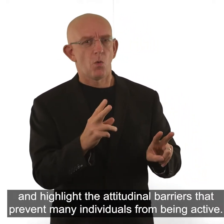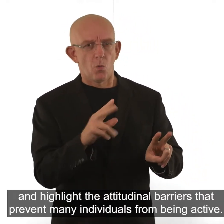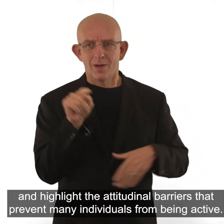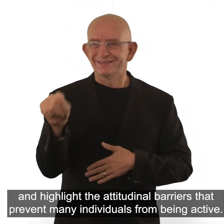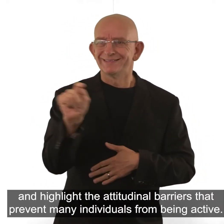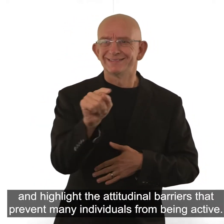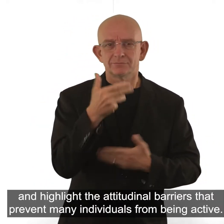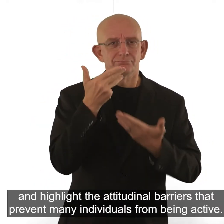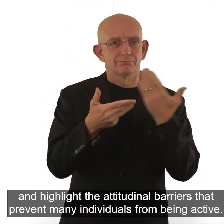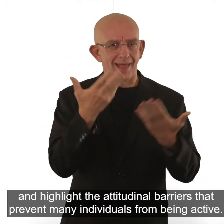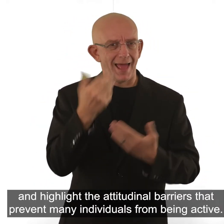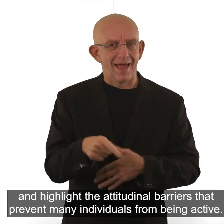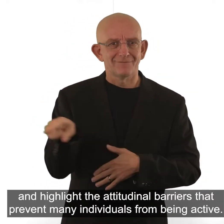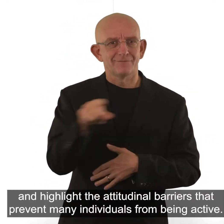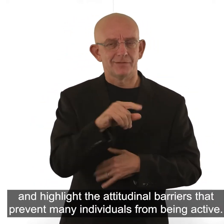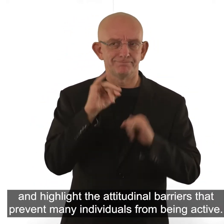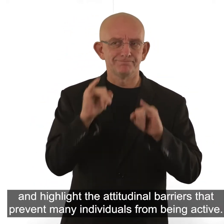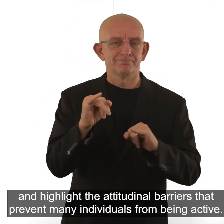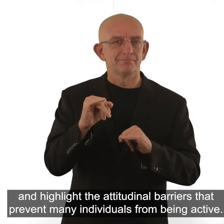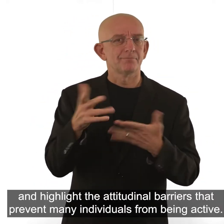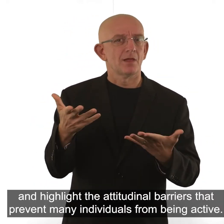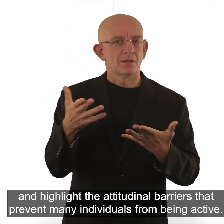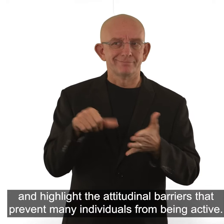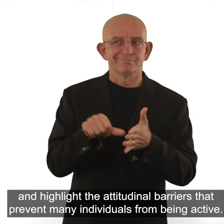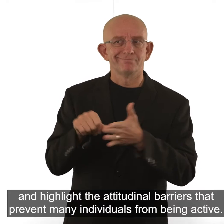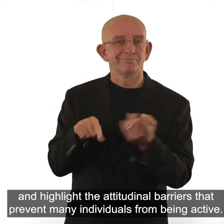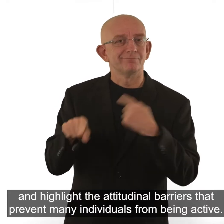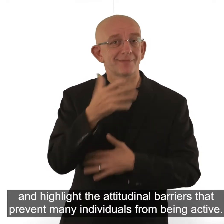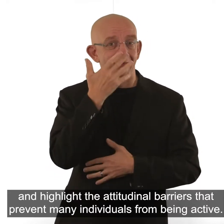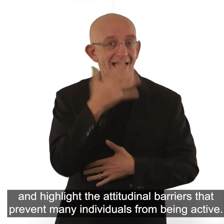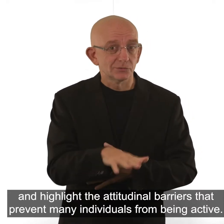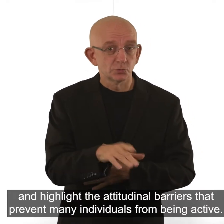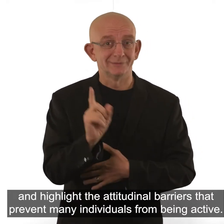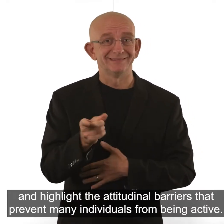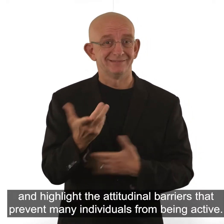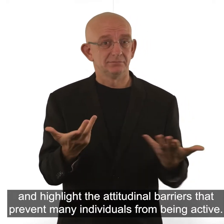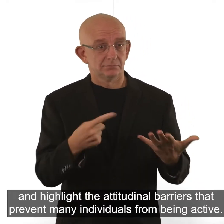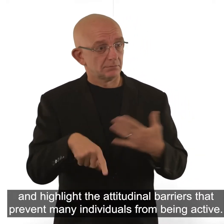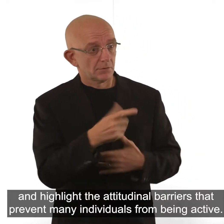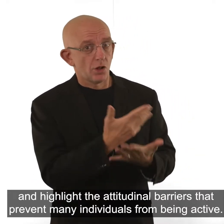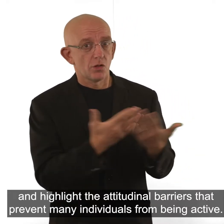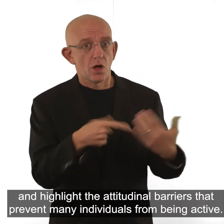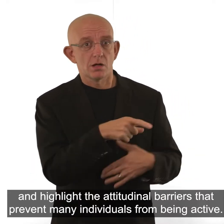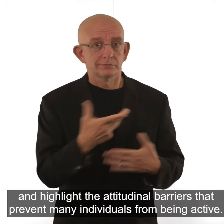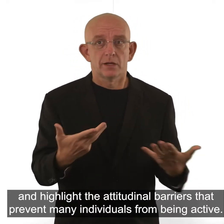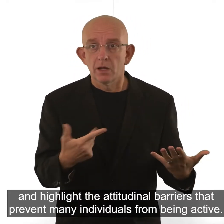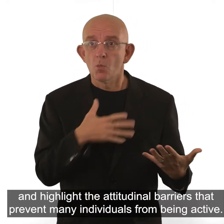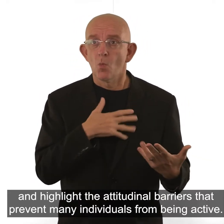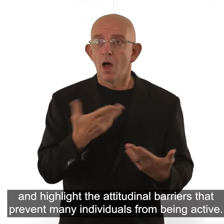And highlight the attitudinal barriers that prevent many individuals from being active.